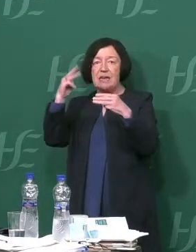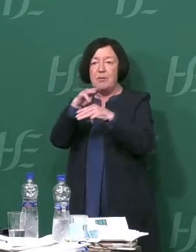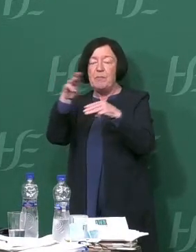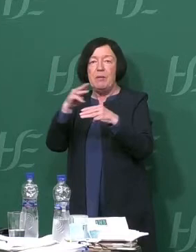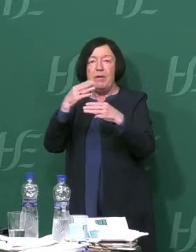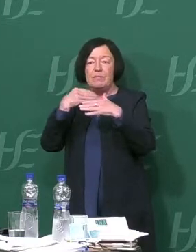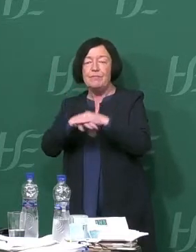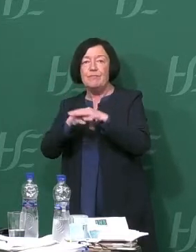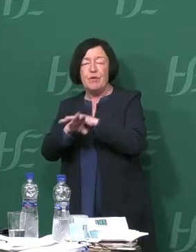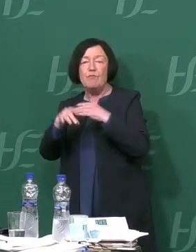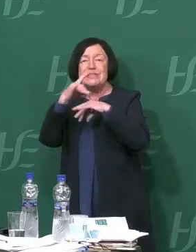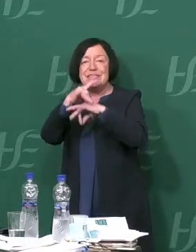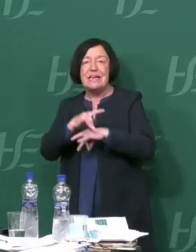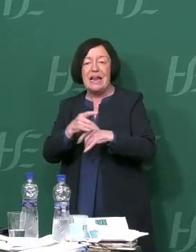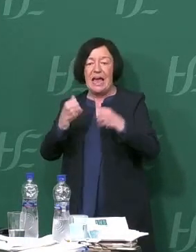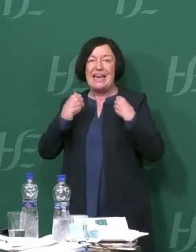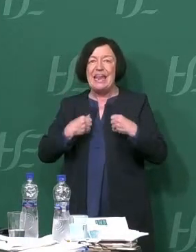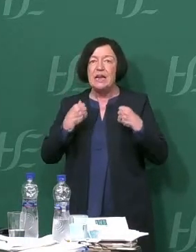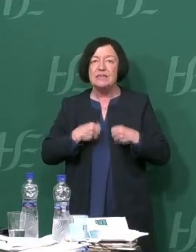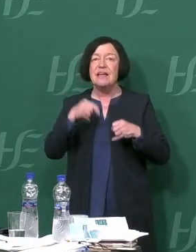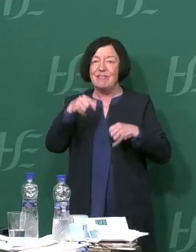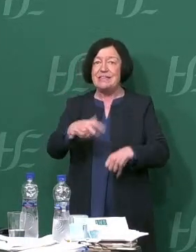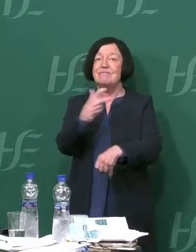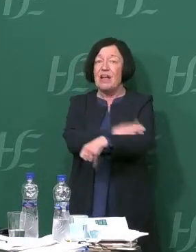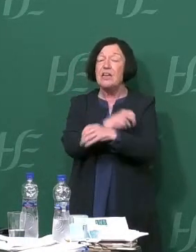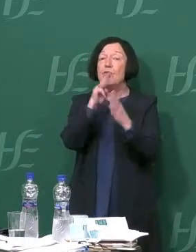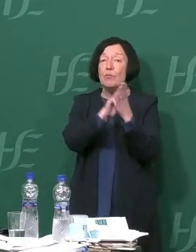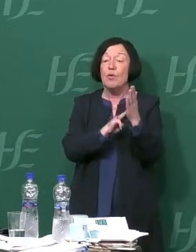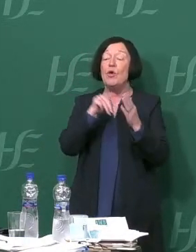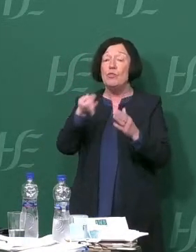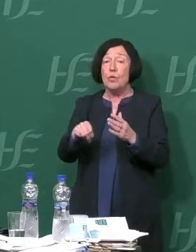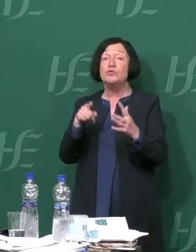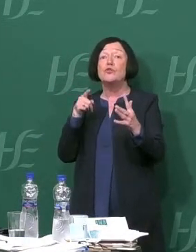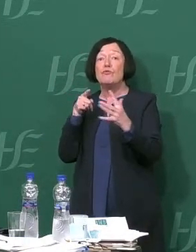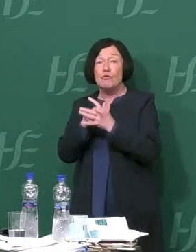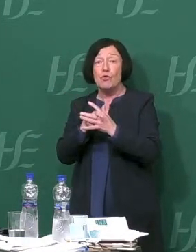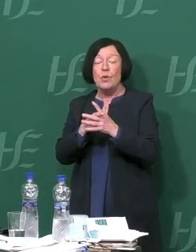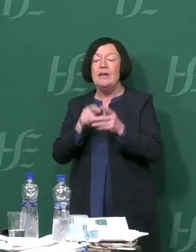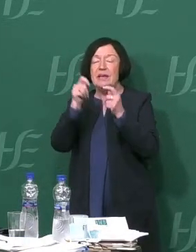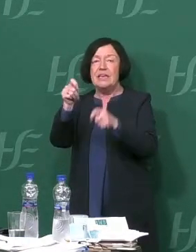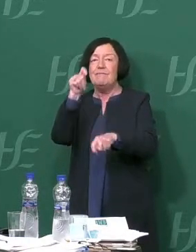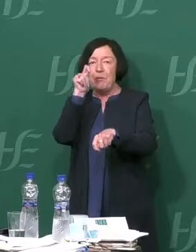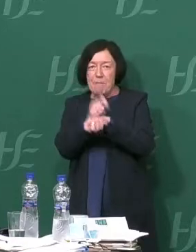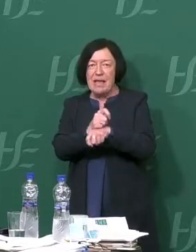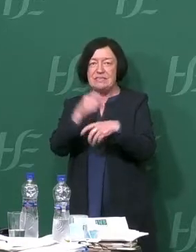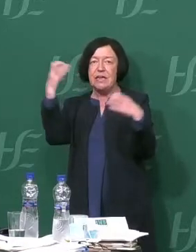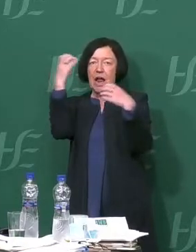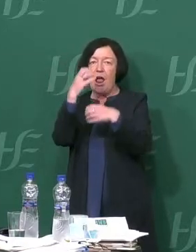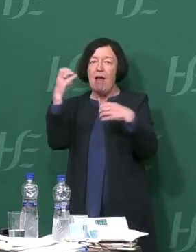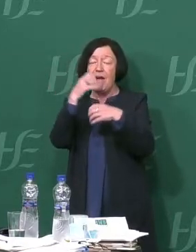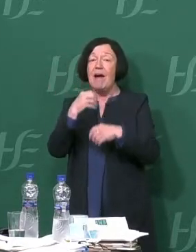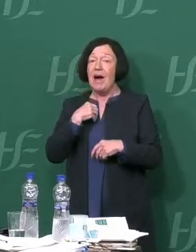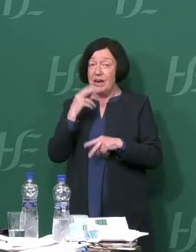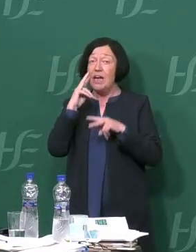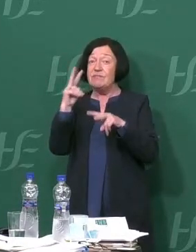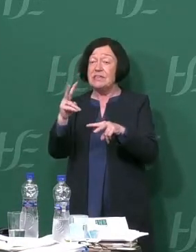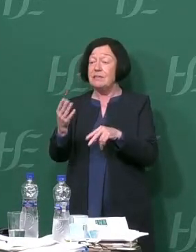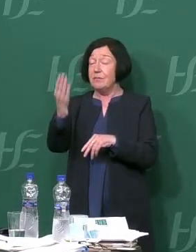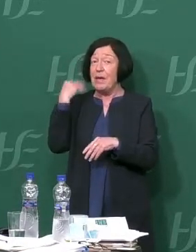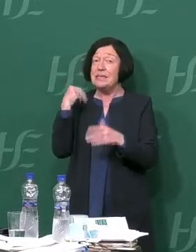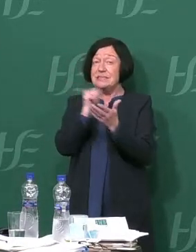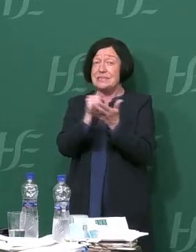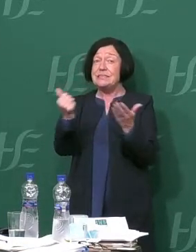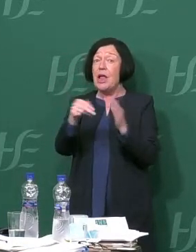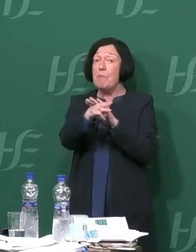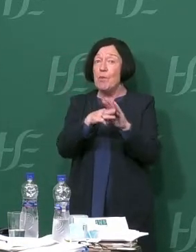coming in, being sickness and illness, and that's the vaccination programme for those who do come through, giving them the best of care. And I've seen over the past 16